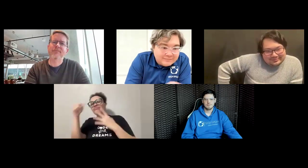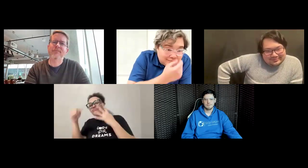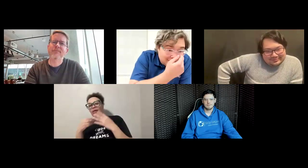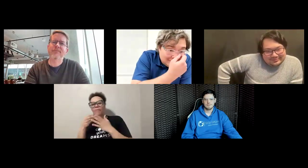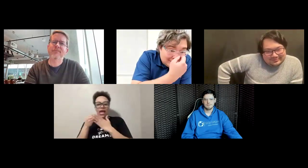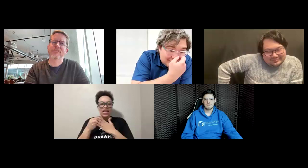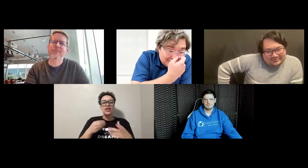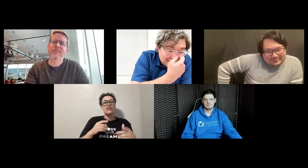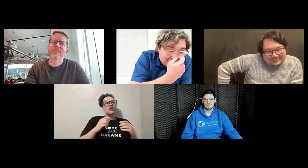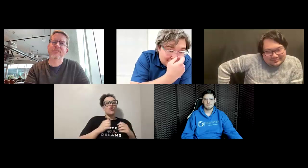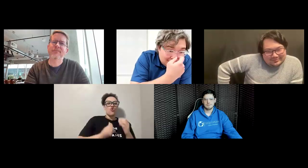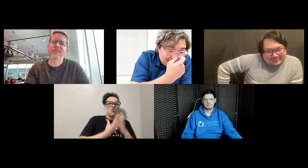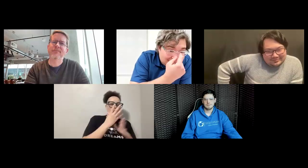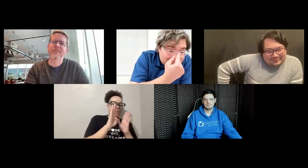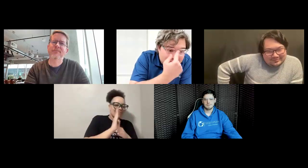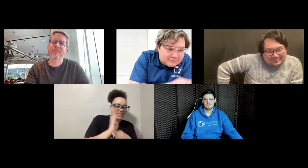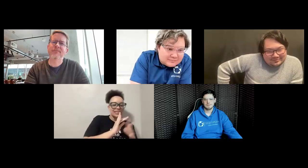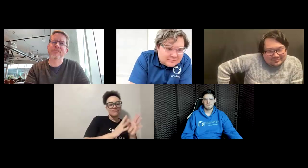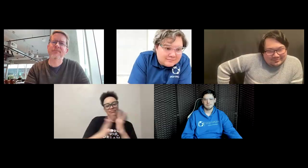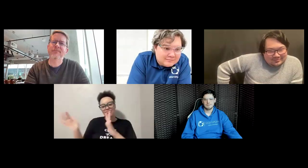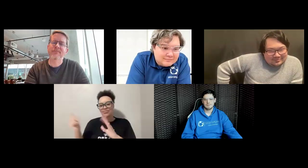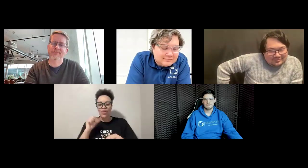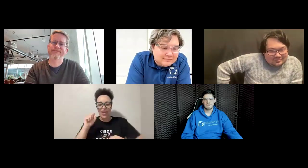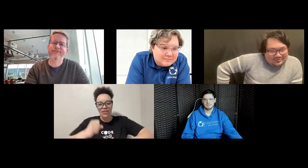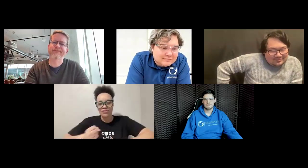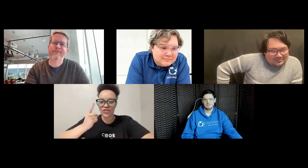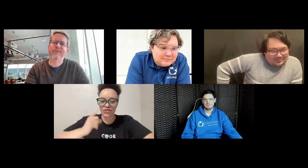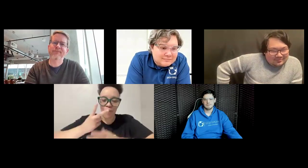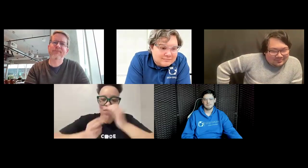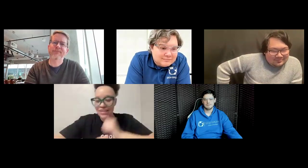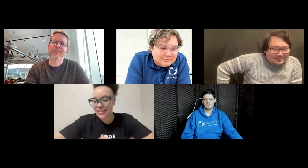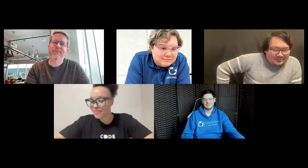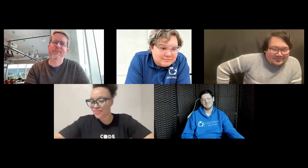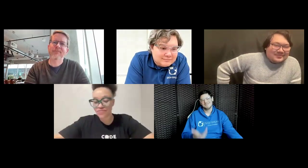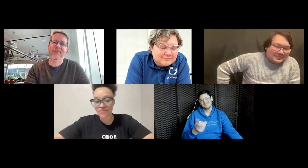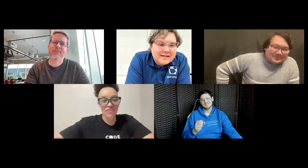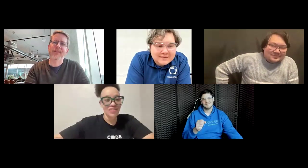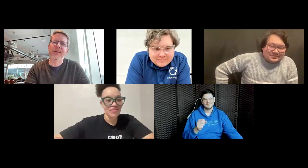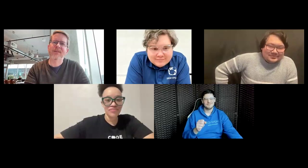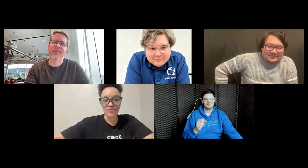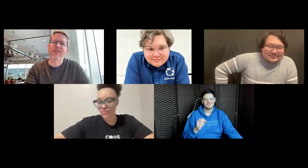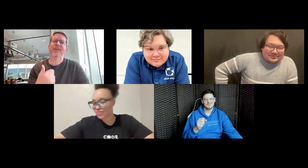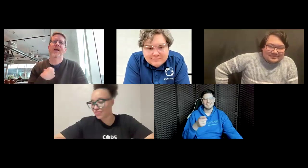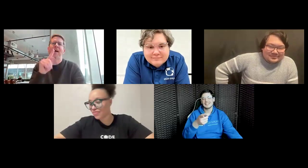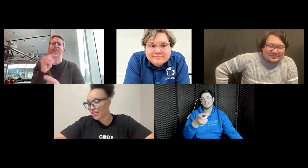that way. I do understand that there's other, growing the business and monetary value and things like that. So I could see it from both